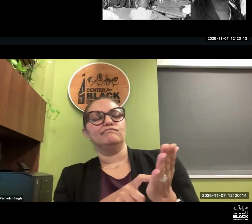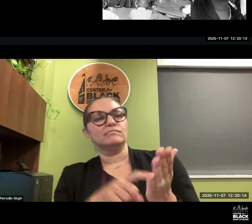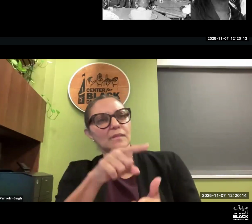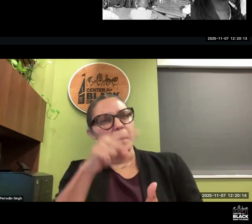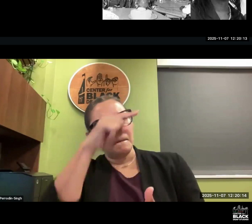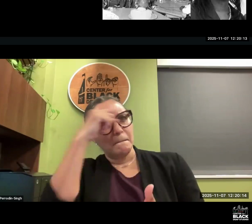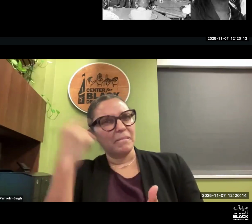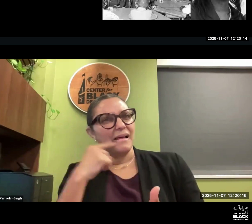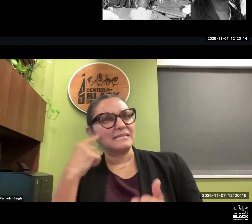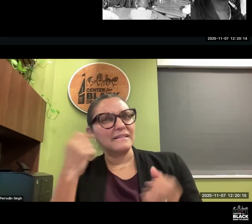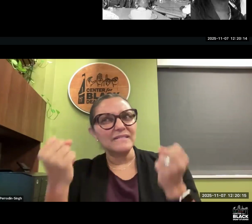have Woodward in